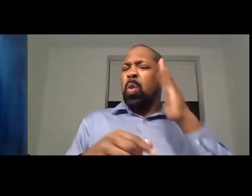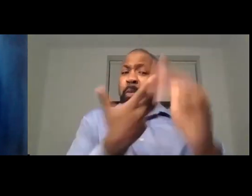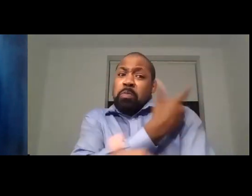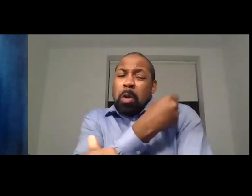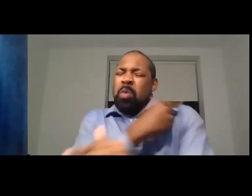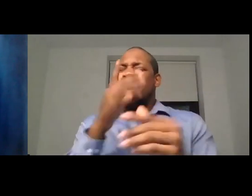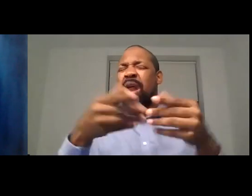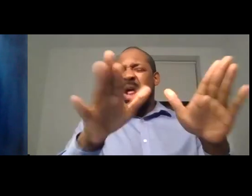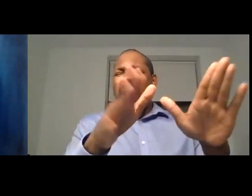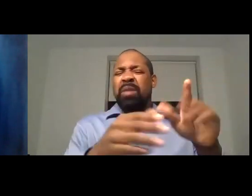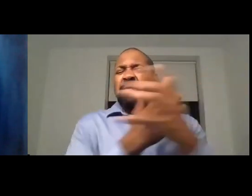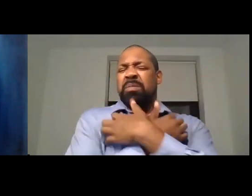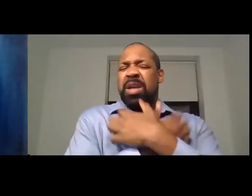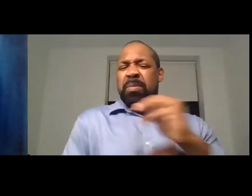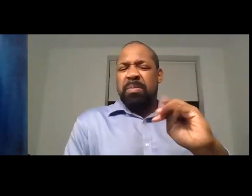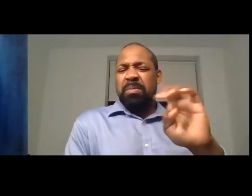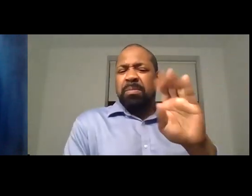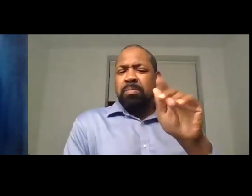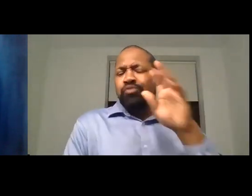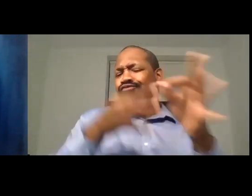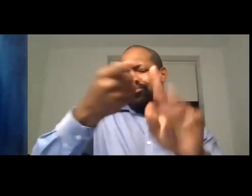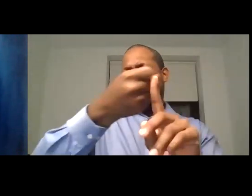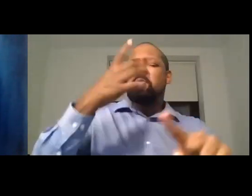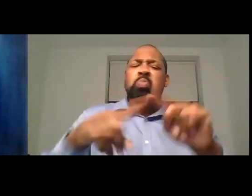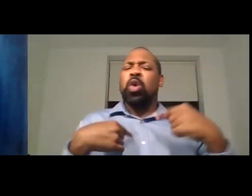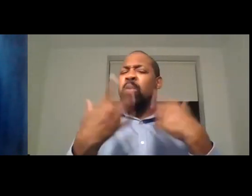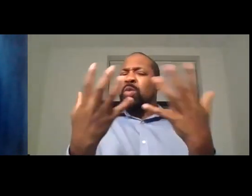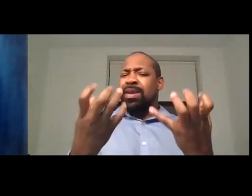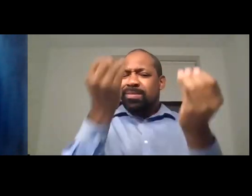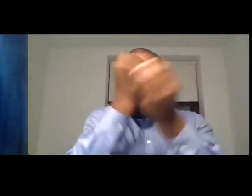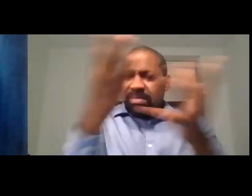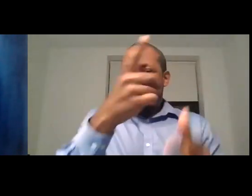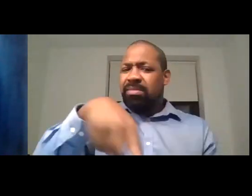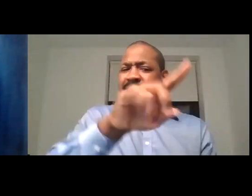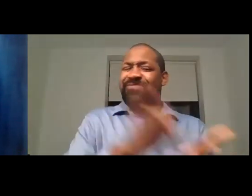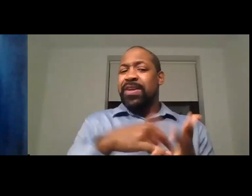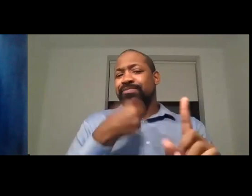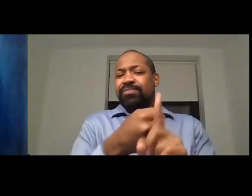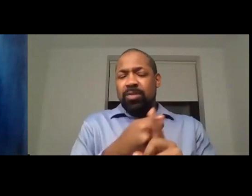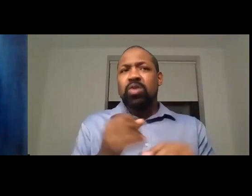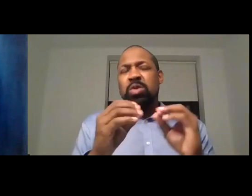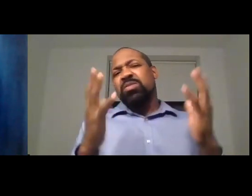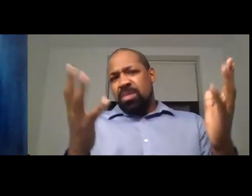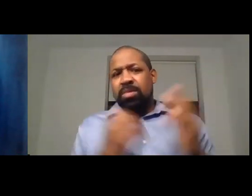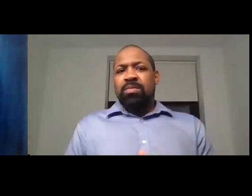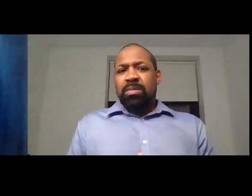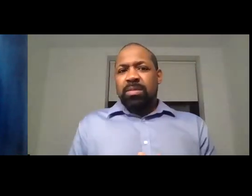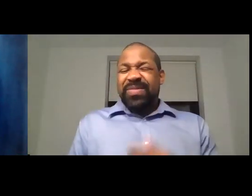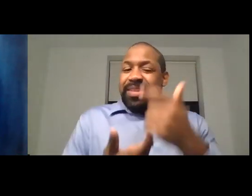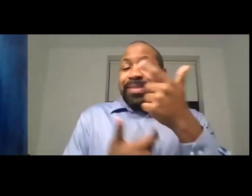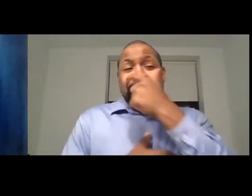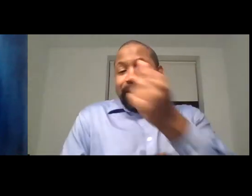encourage you to safely move forward with the vaccines. And we're not going to go into too much of that tonight,